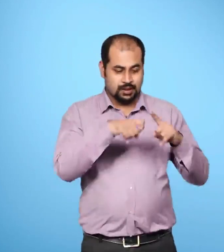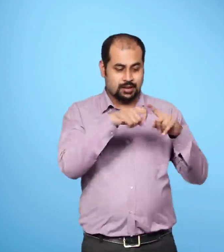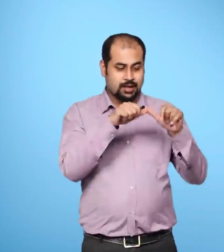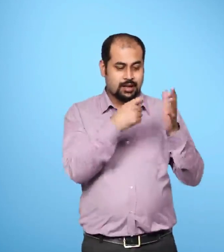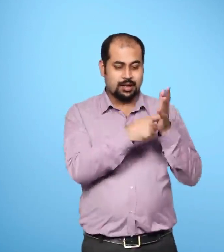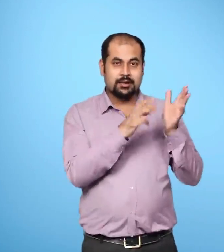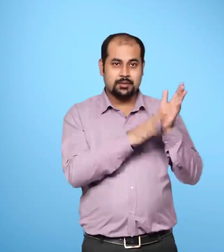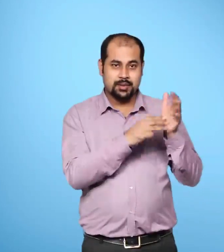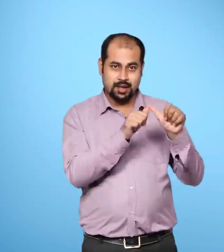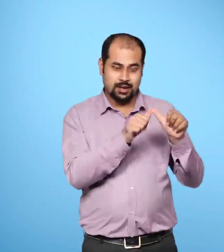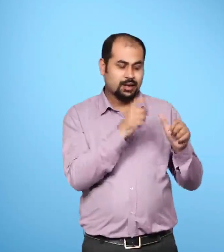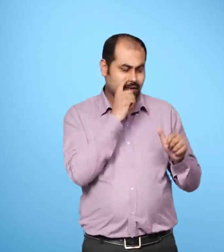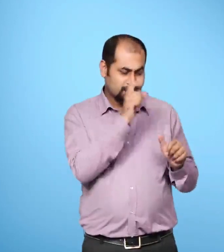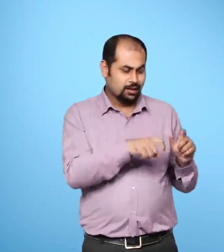Karma and Geser.